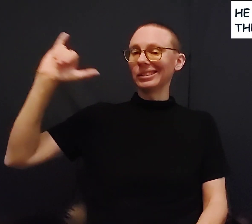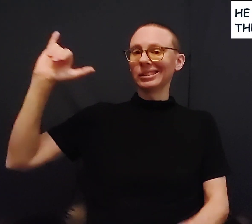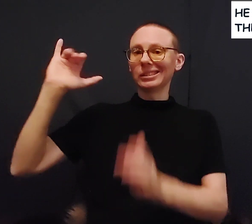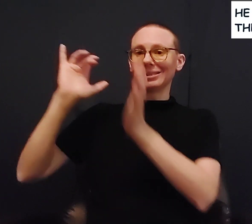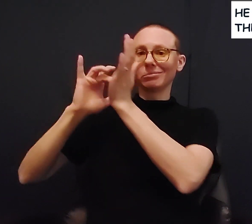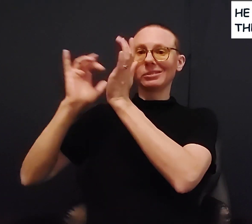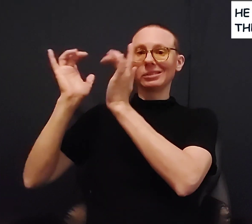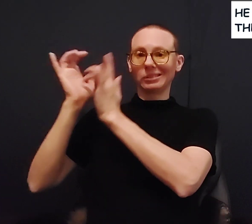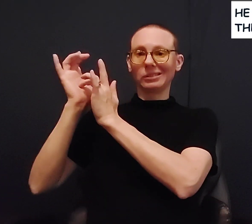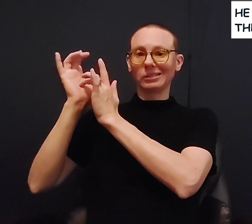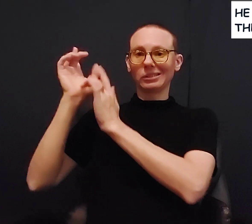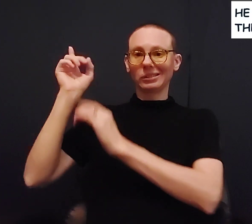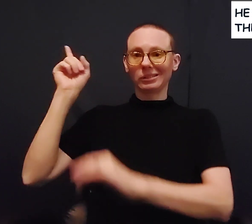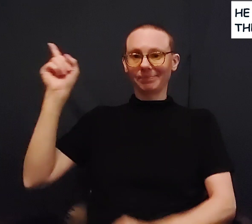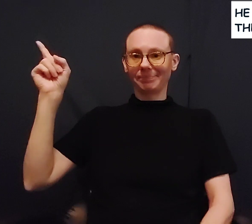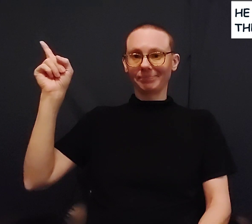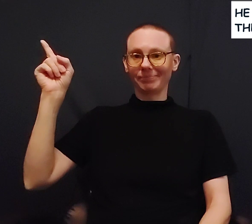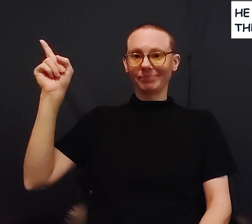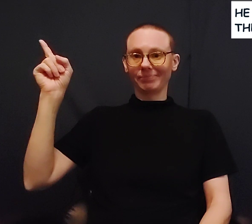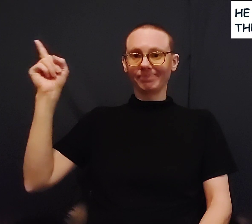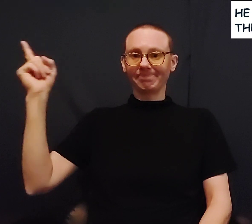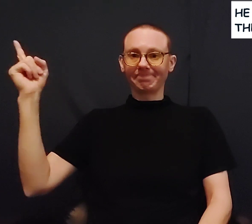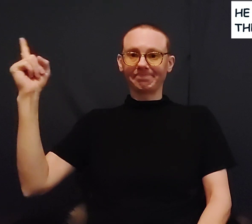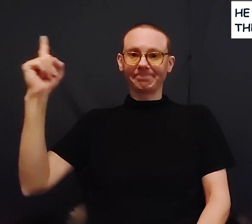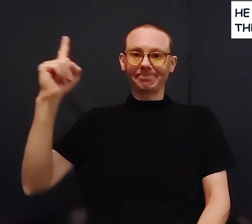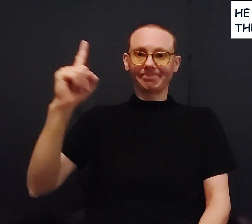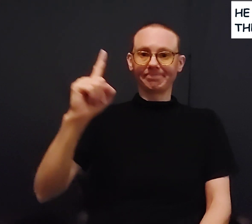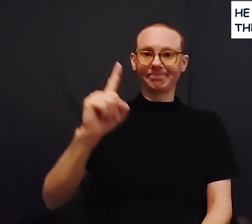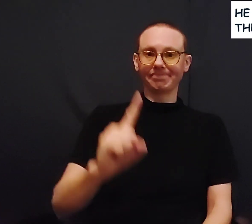he too shared in their humanity.